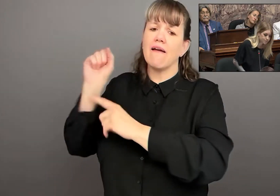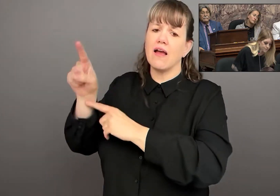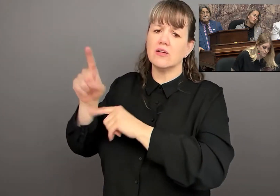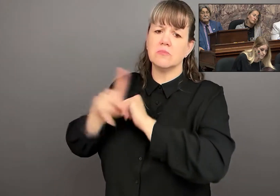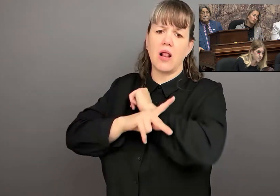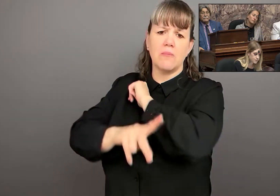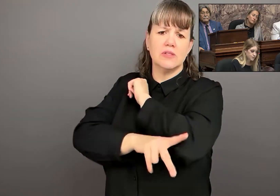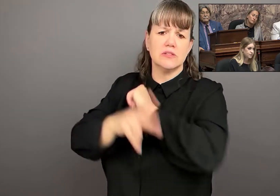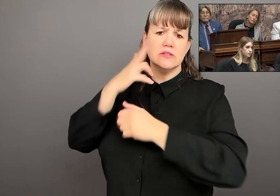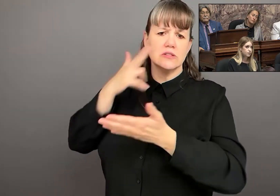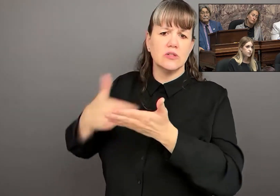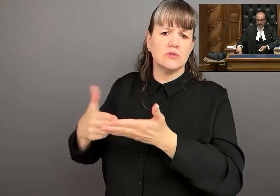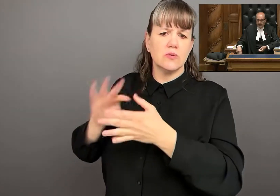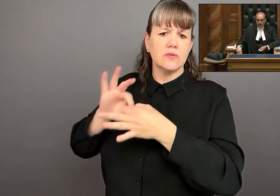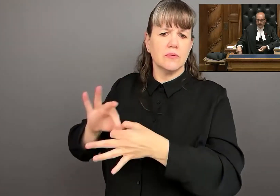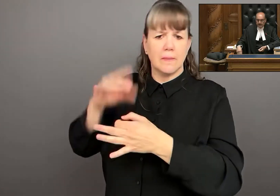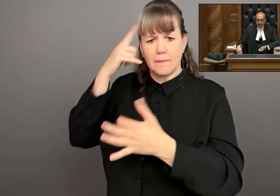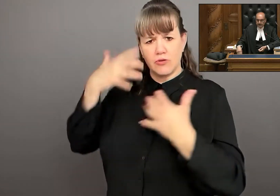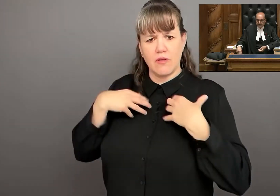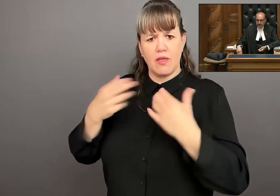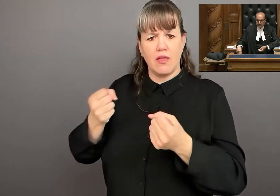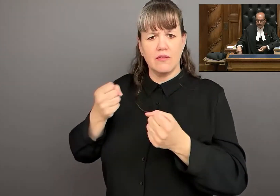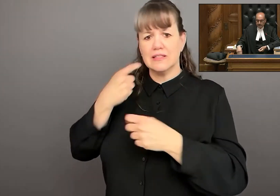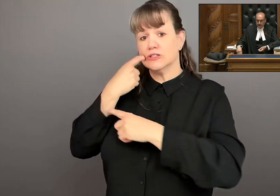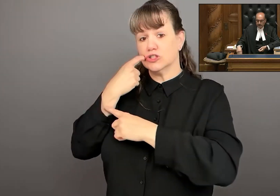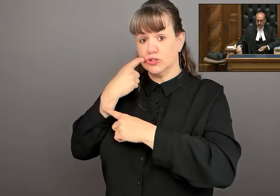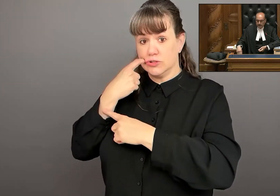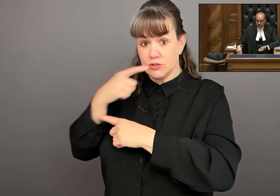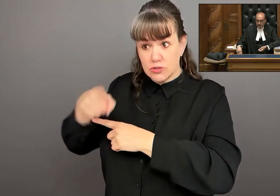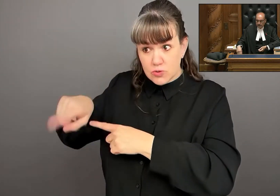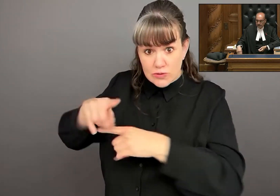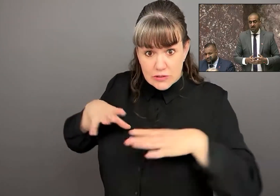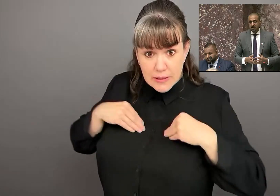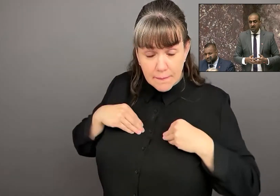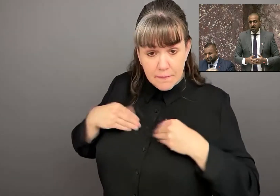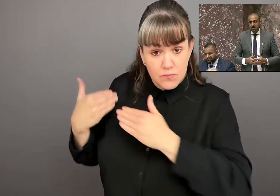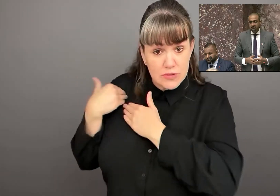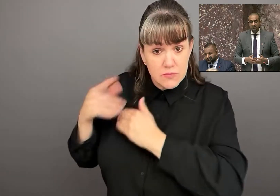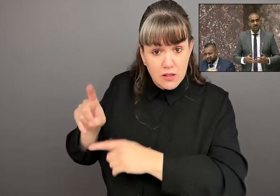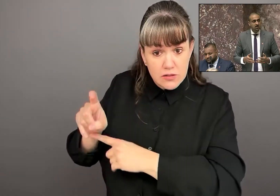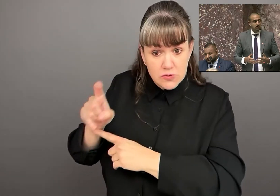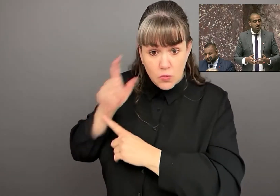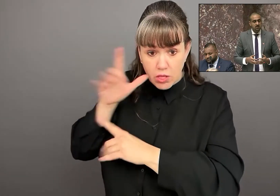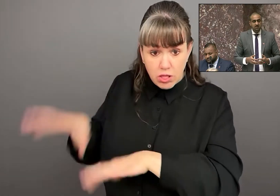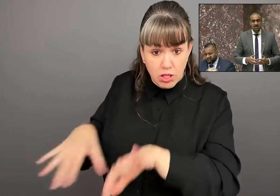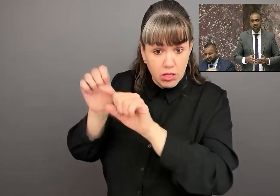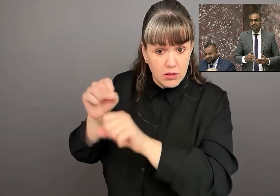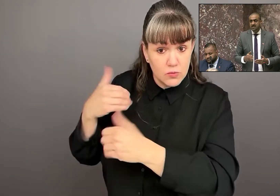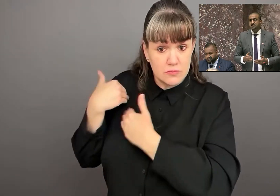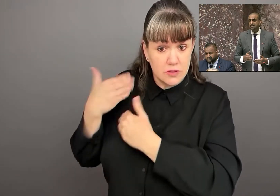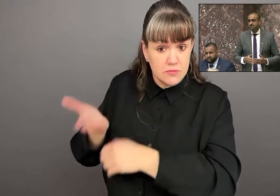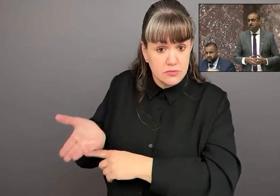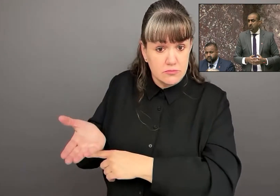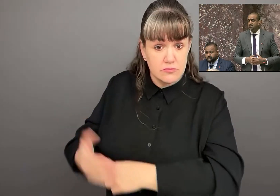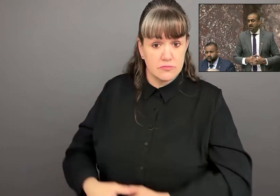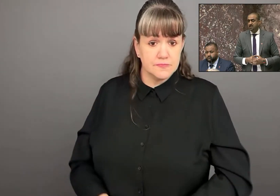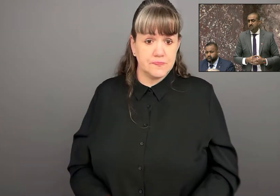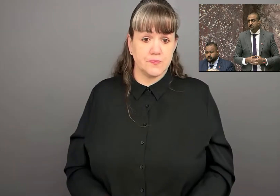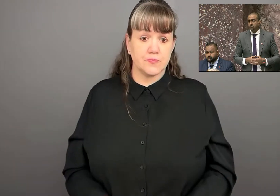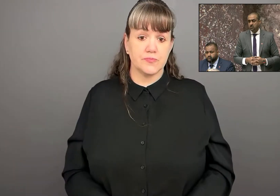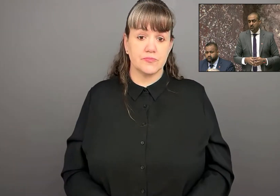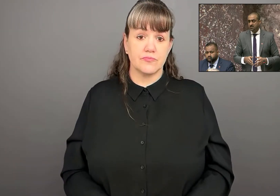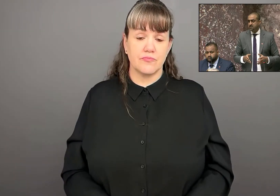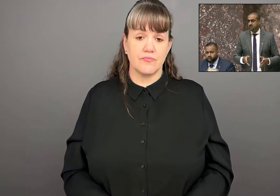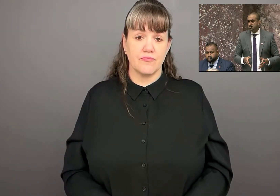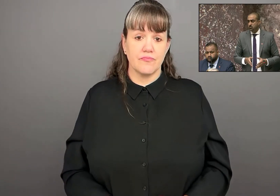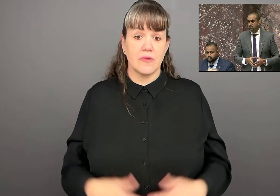problem? Minister. Thank you, Honourable Speaker. Again, I have laid out the immediate steps that were taken